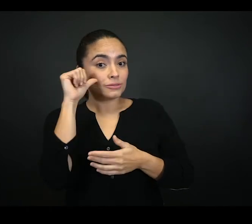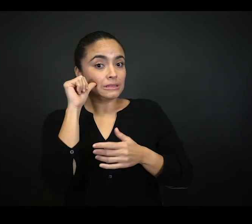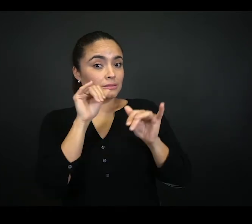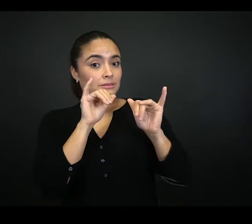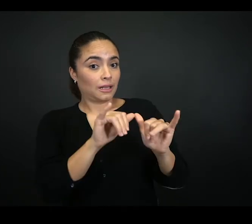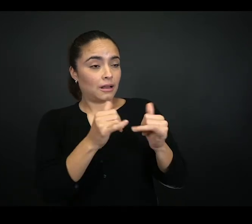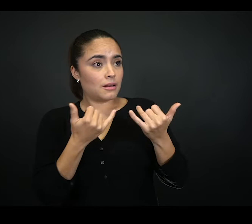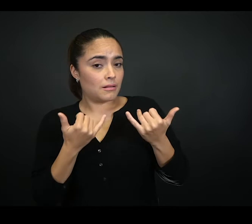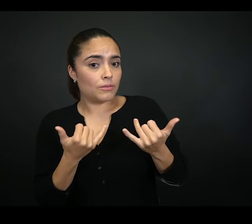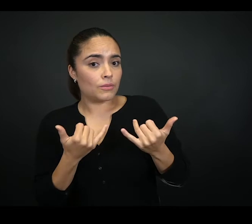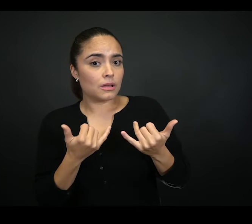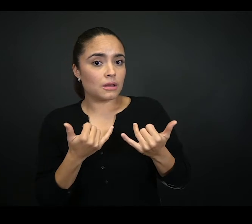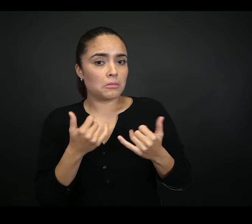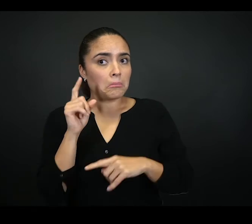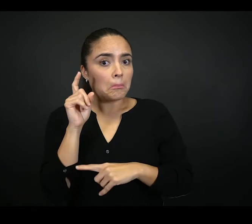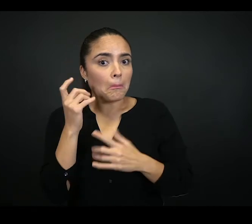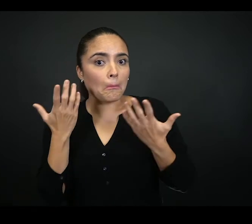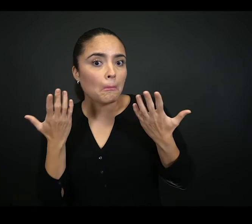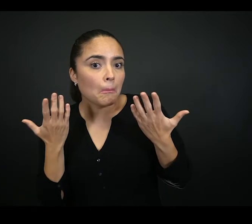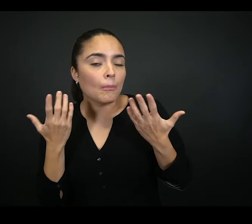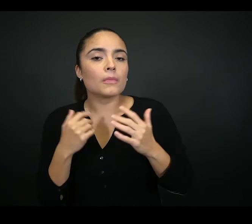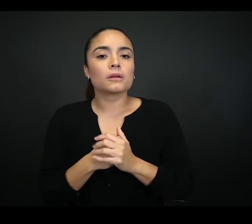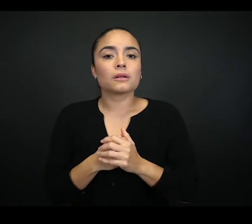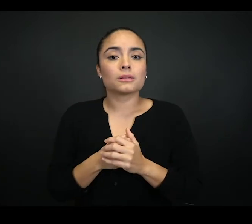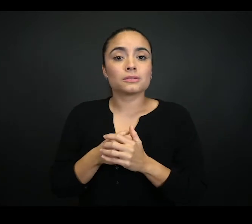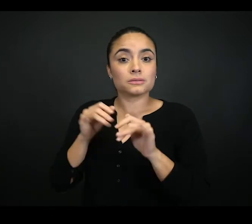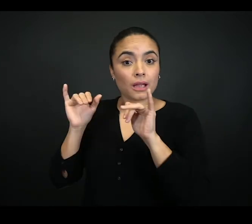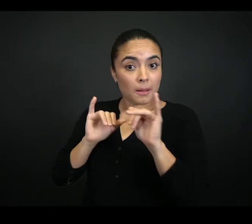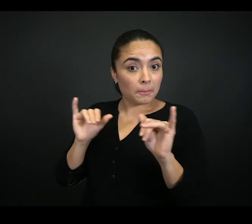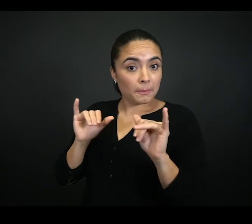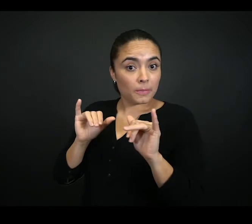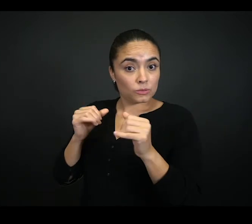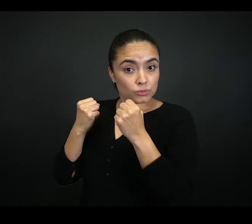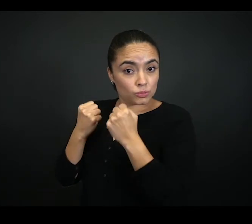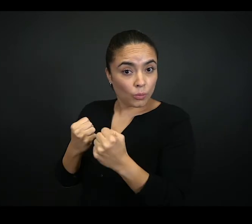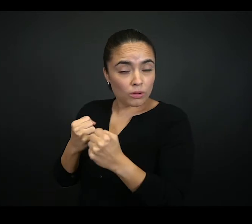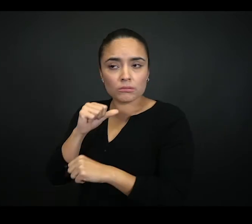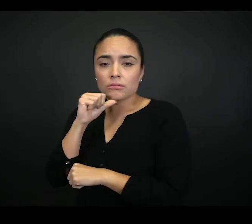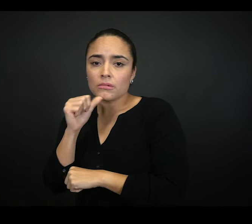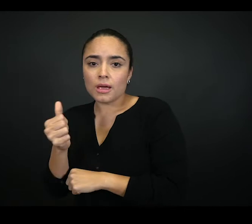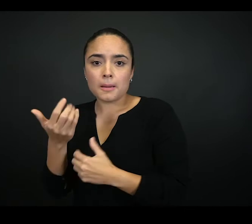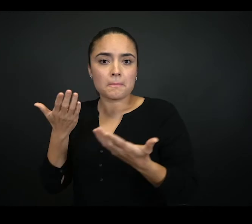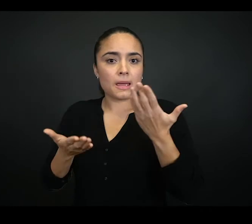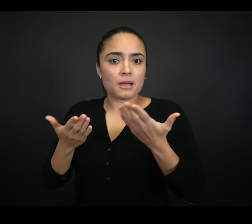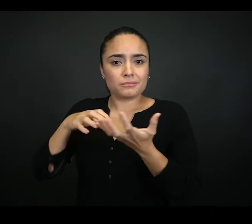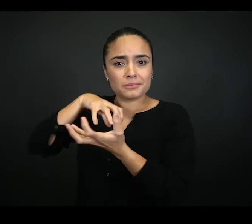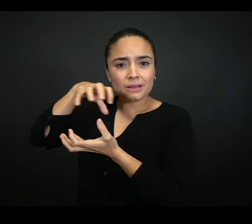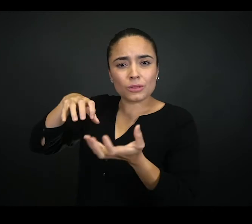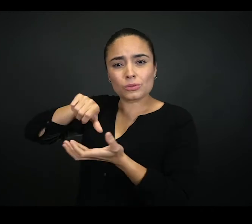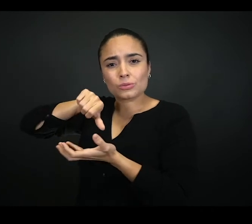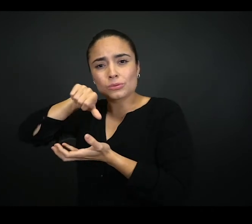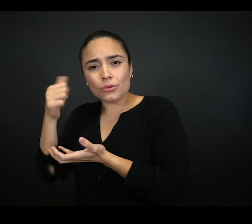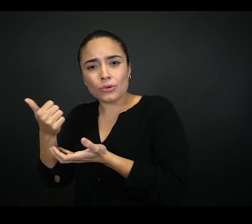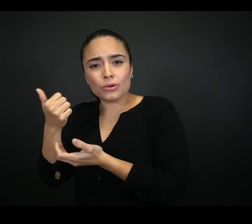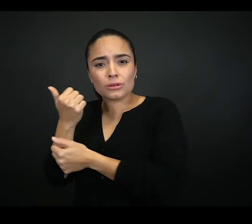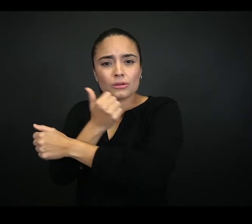dealer, is he going to have the same stuff I had yesterday? Is it going to be more potent? Is it going to have a benzo in it? Is it going to have something